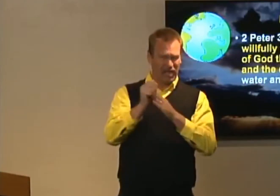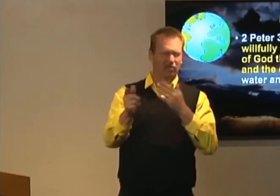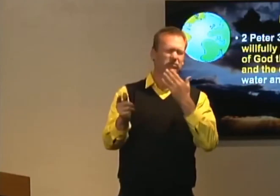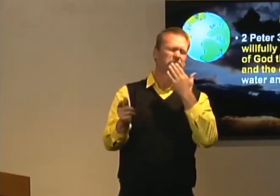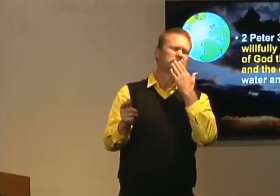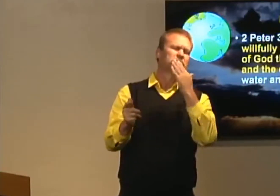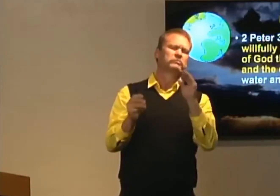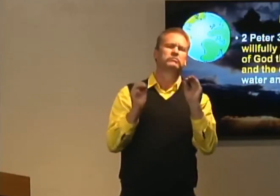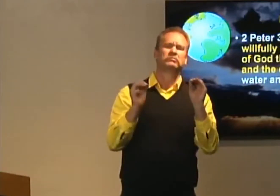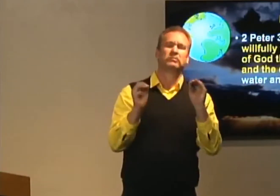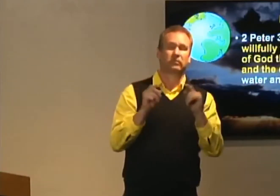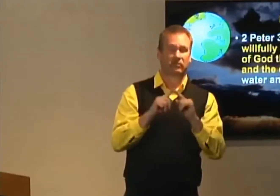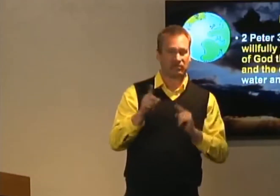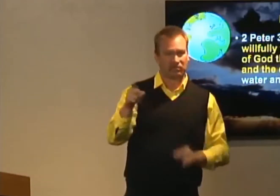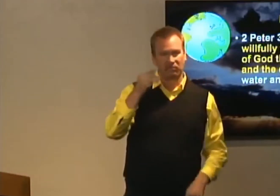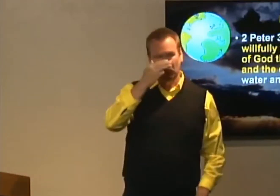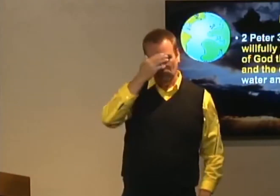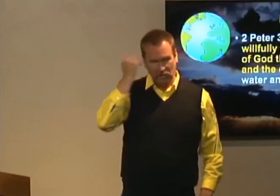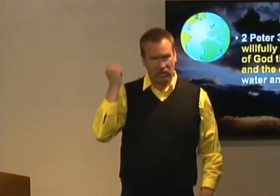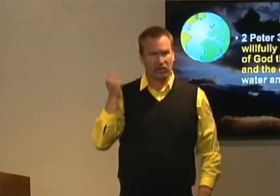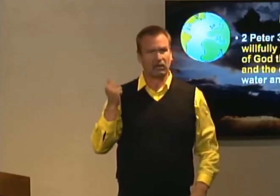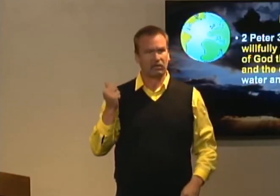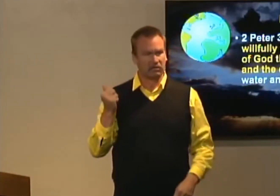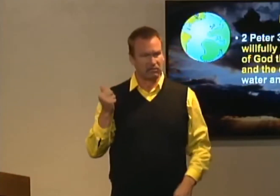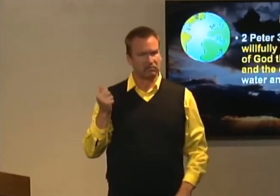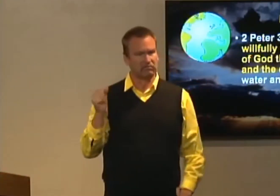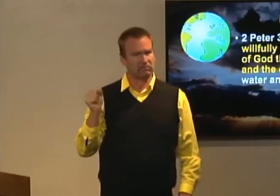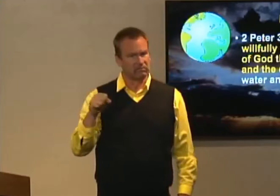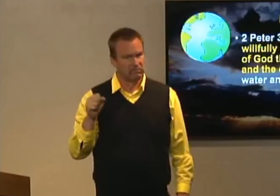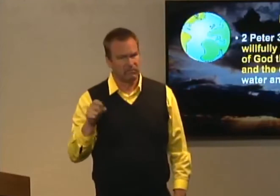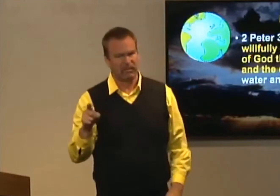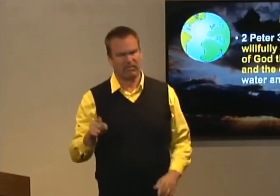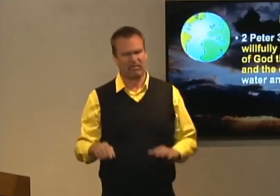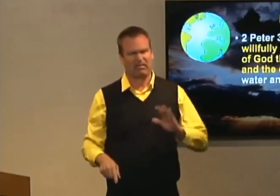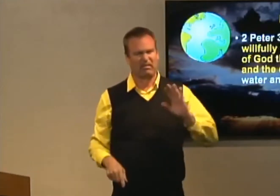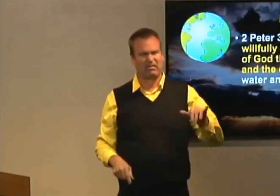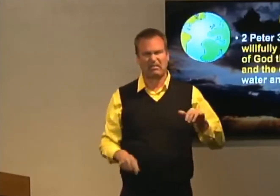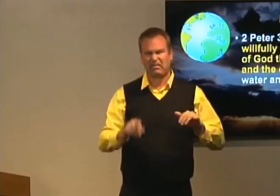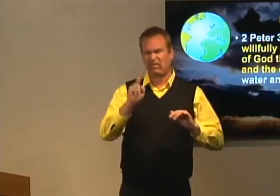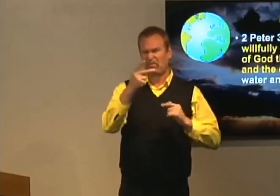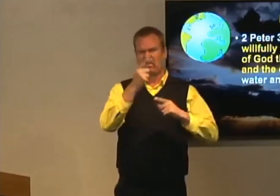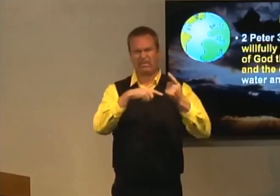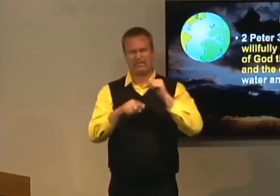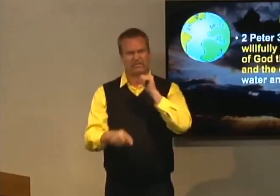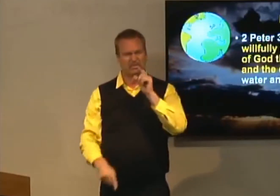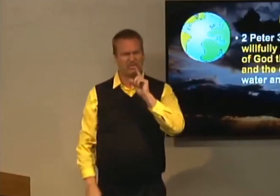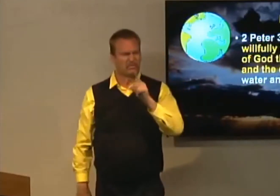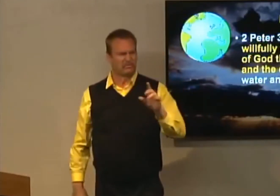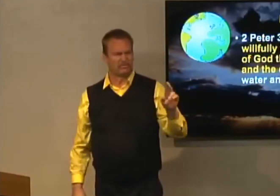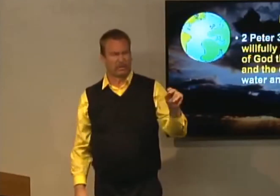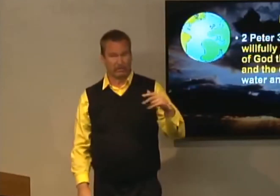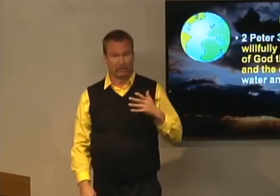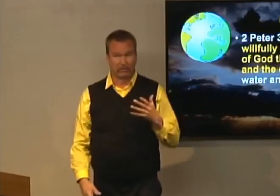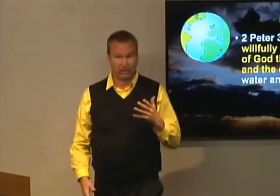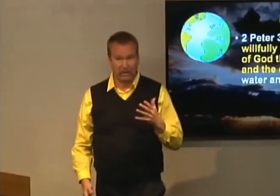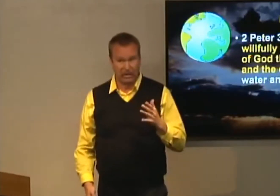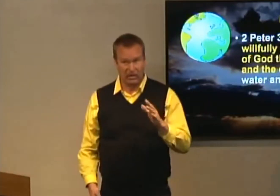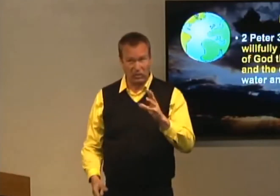like even people who are great teachers, but they are forgetting to teach about the second coming and they're unsure. And I'm